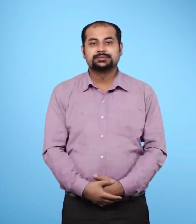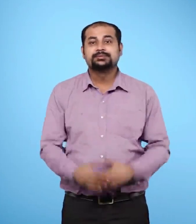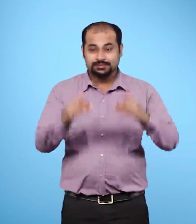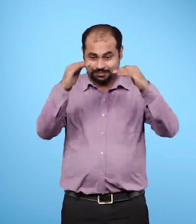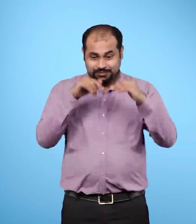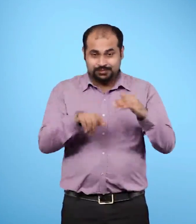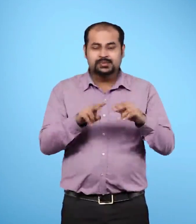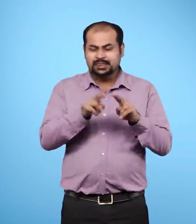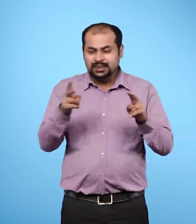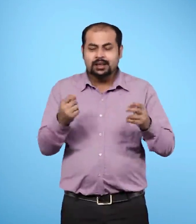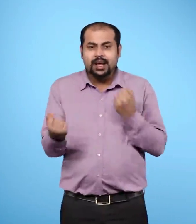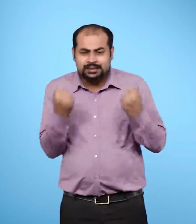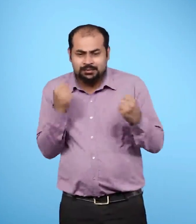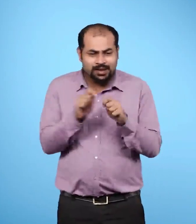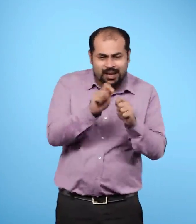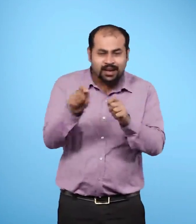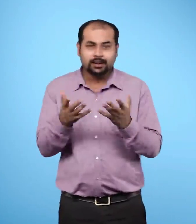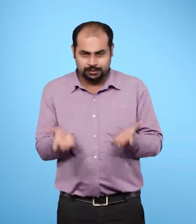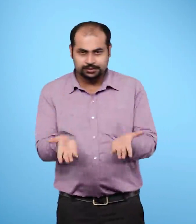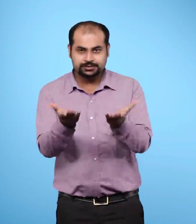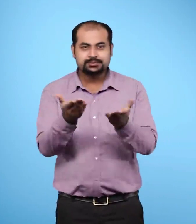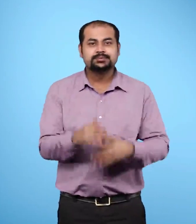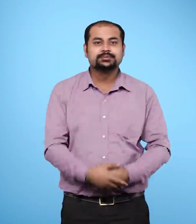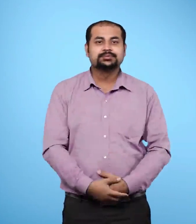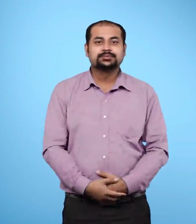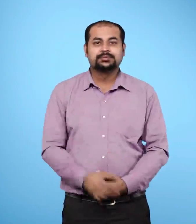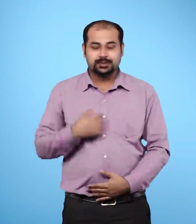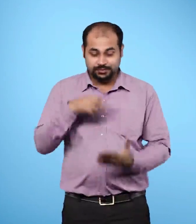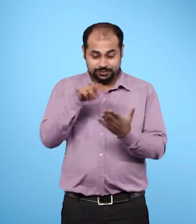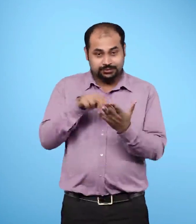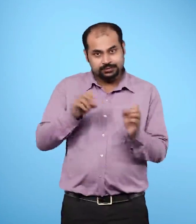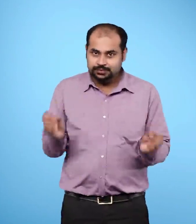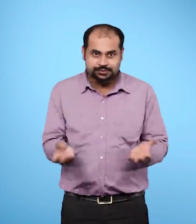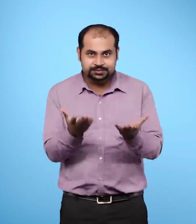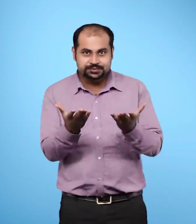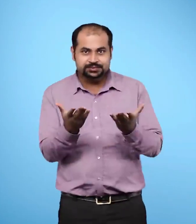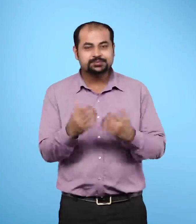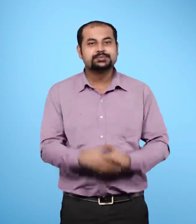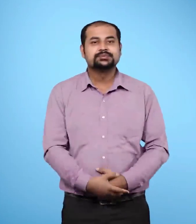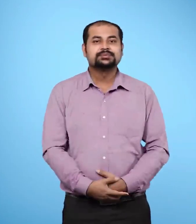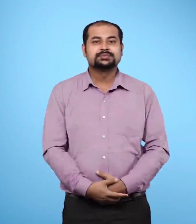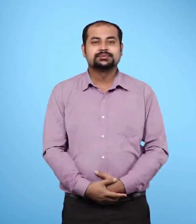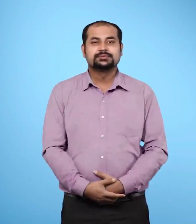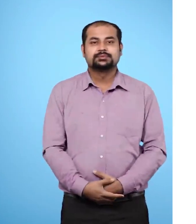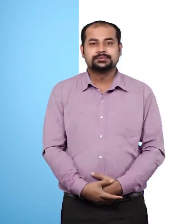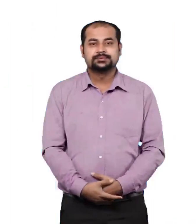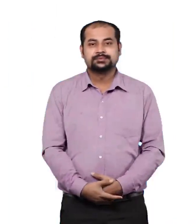There is also an additional activity on this page. Let's begin reading this page.